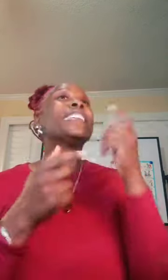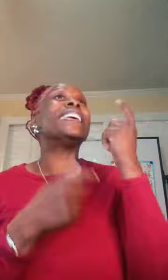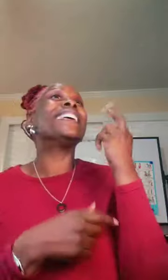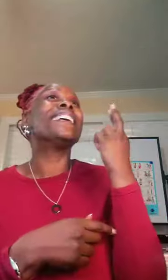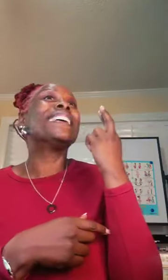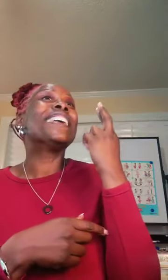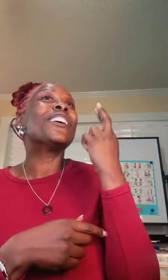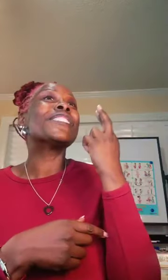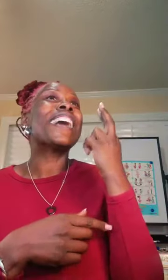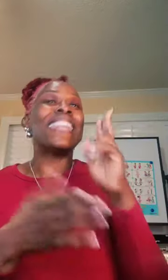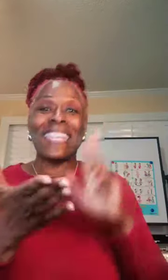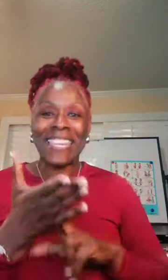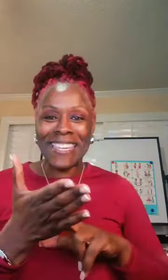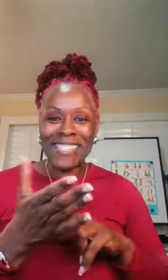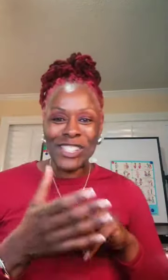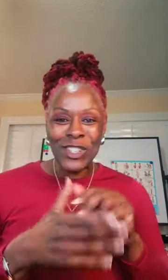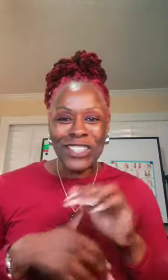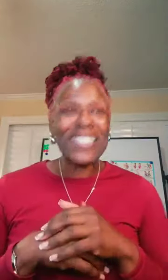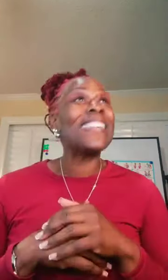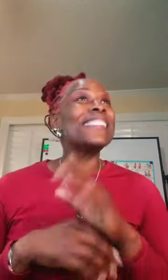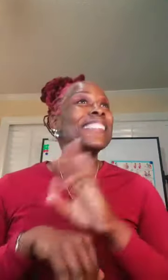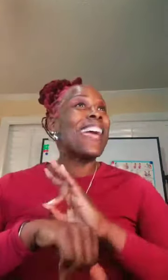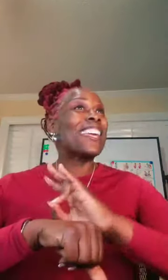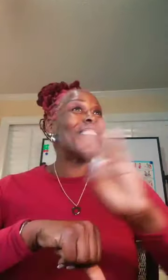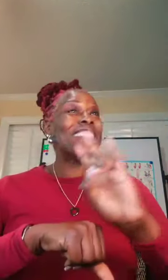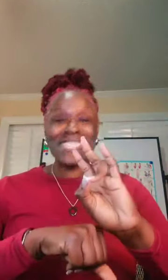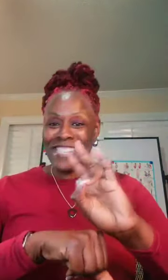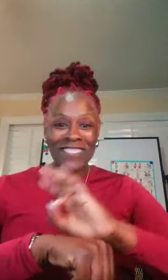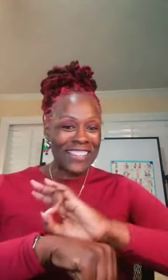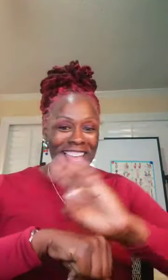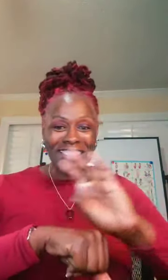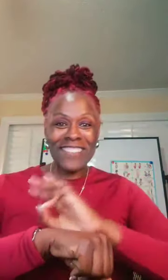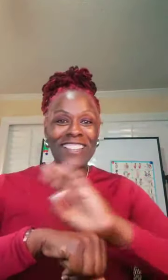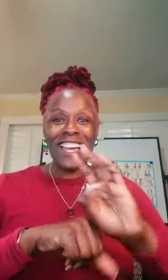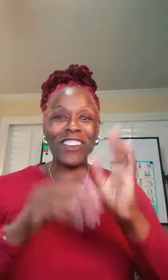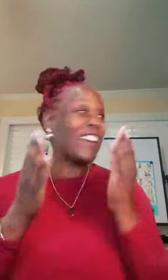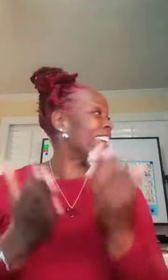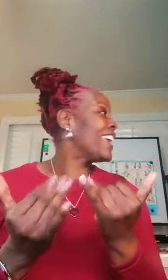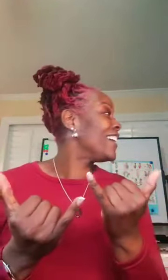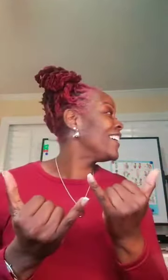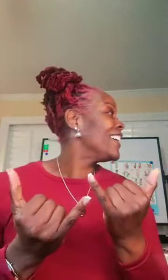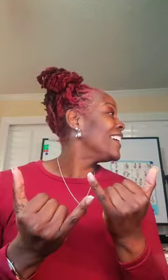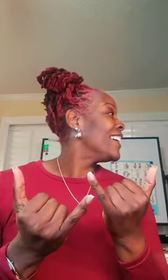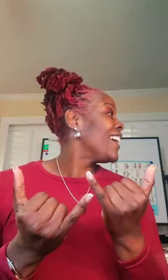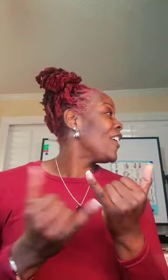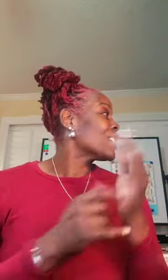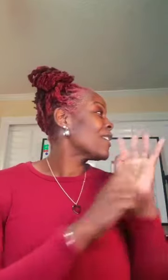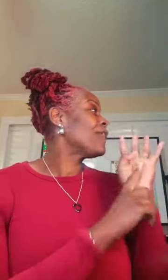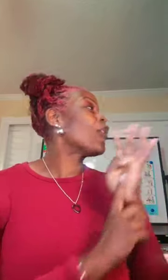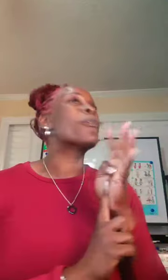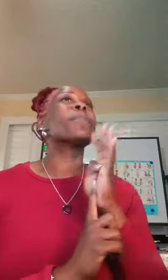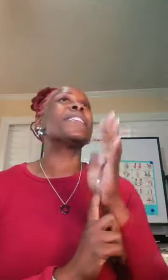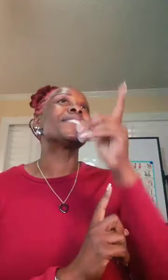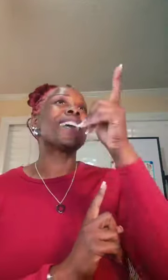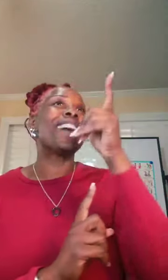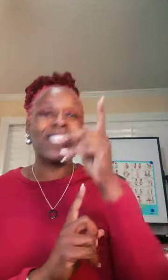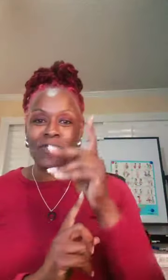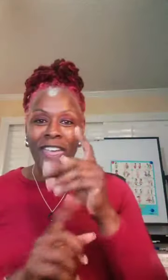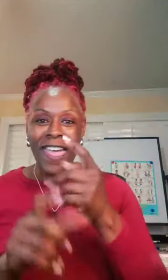hopefully, signing in shortly. It's like going on 7 o'clock right now. Oh, actually, I have 4 more minutes. That clock is fast.